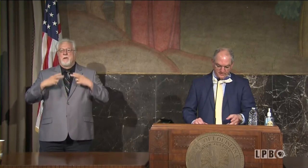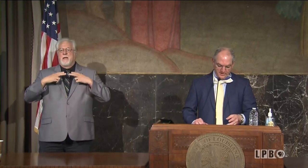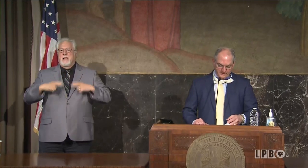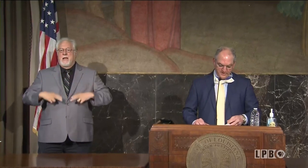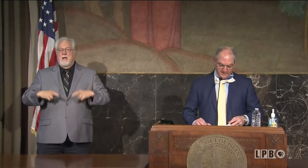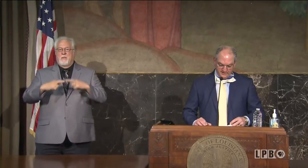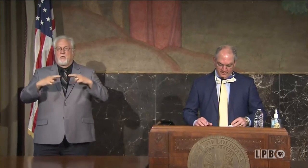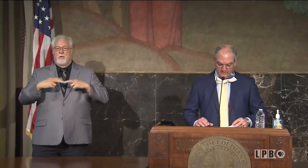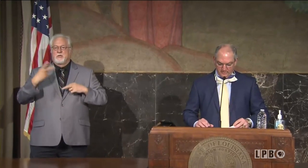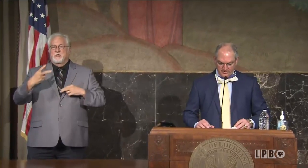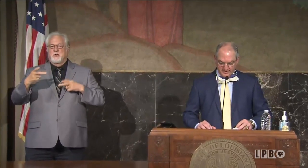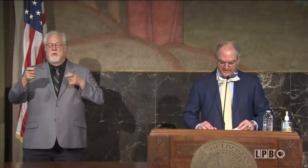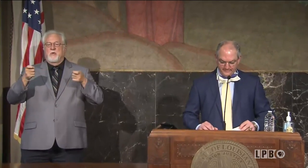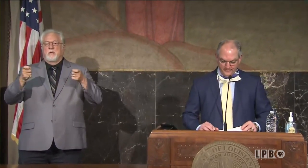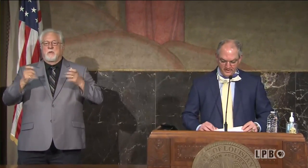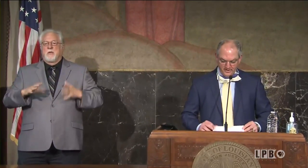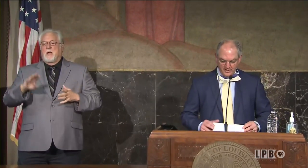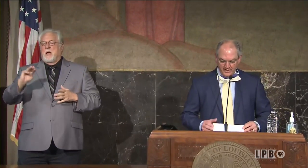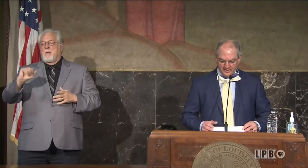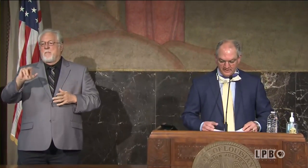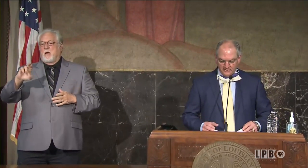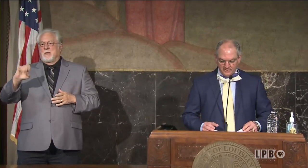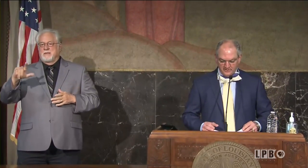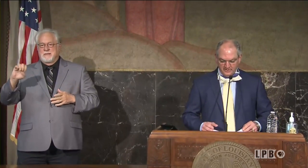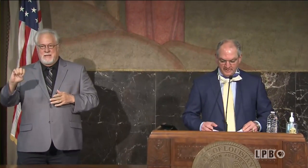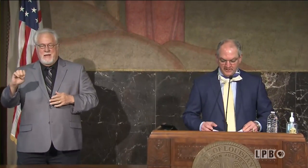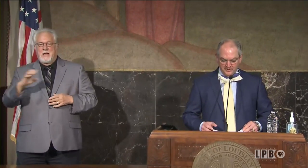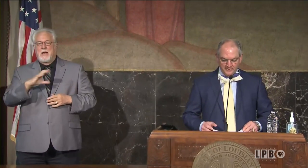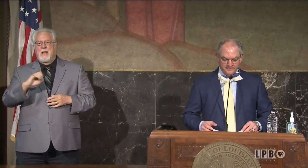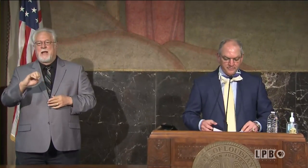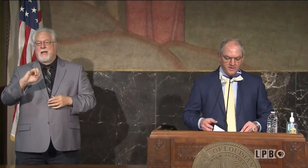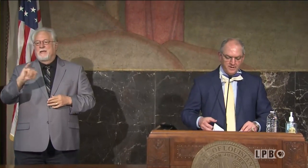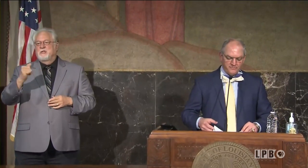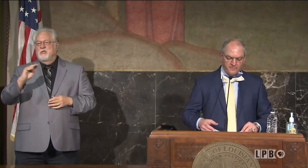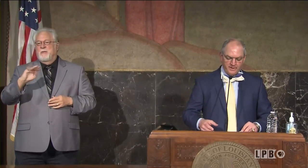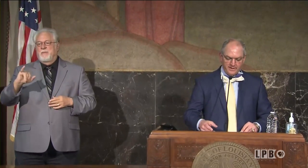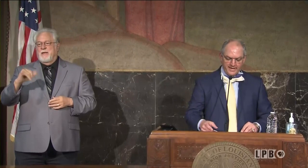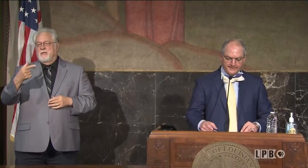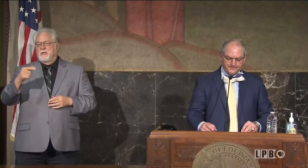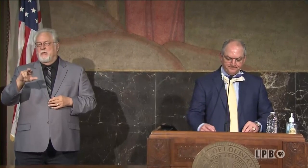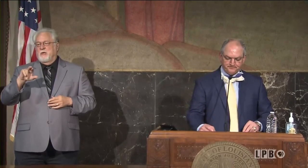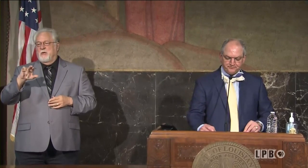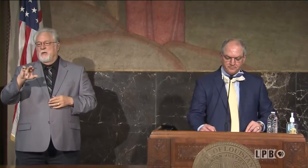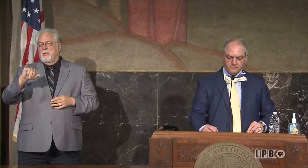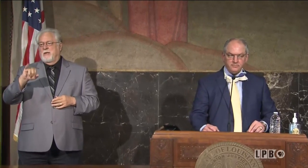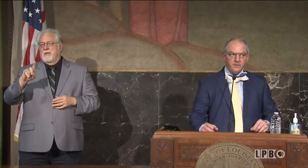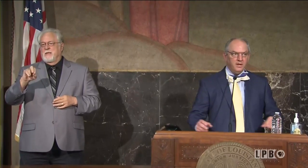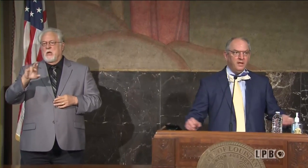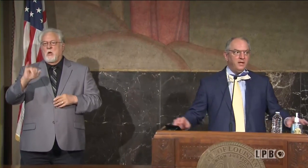Medical Director Dr. Dawn Marcel and Dr. Jimmy Guidry from LDH.